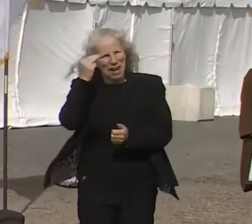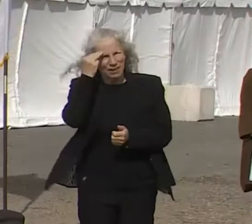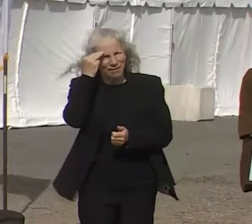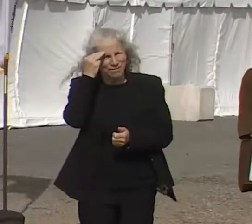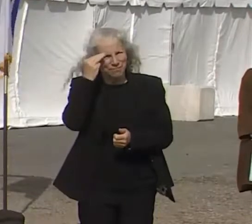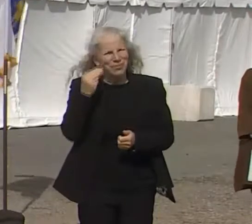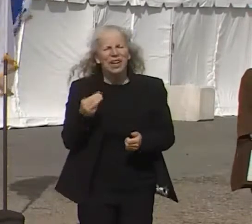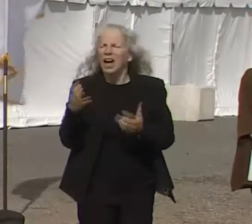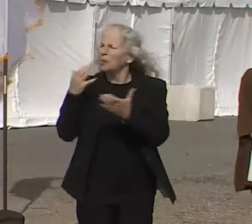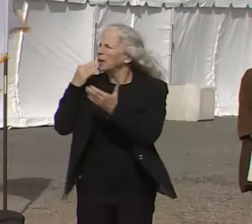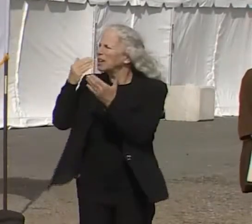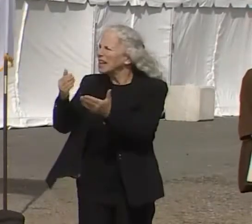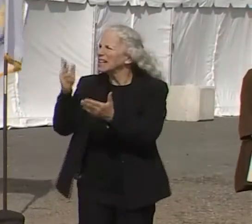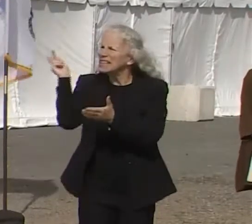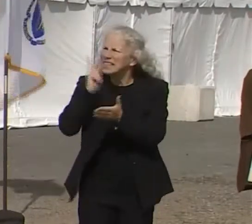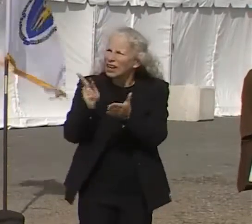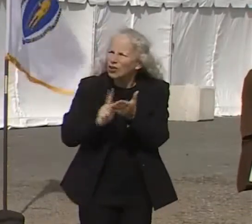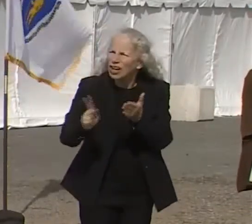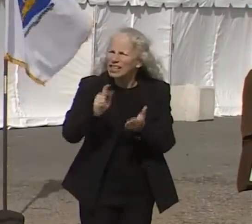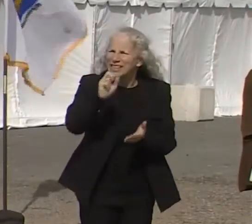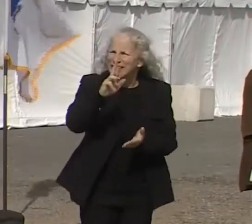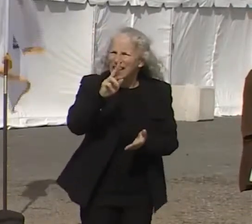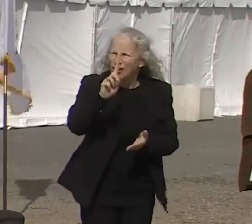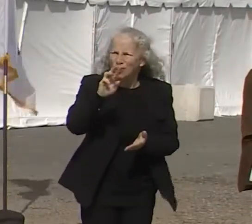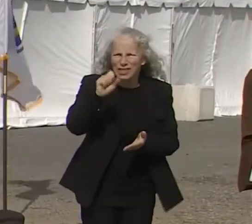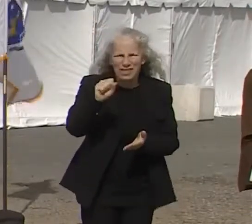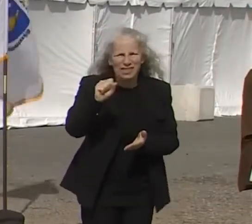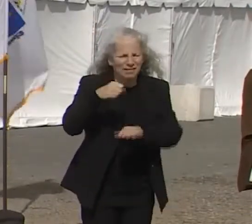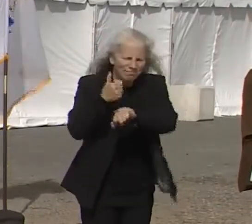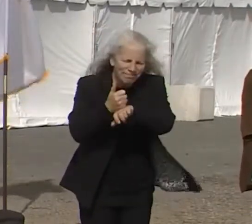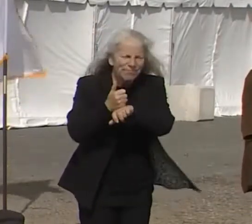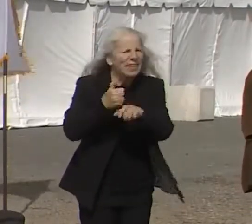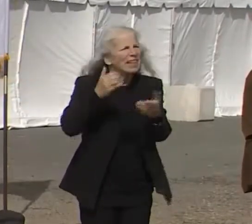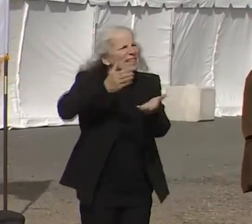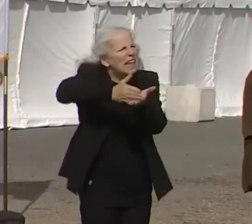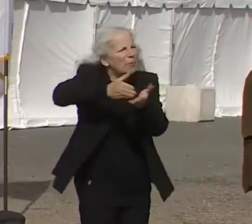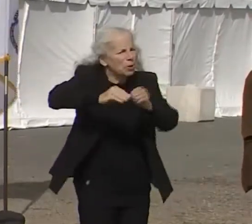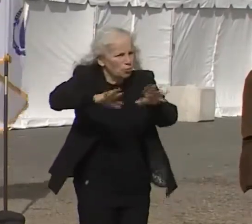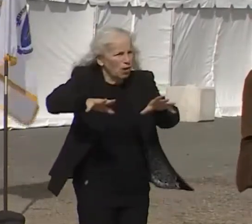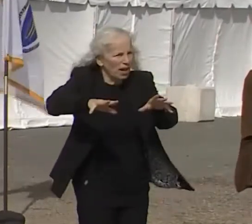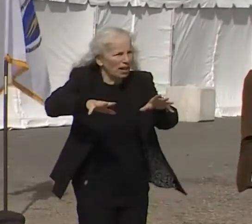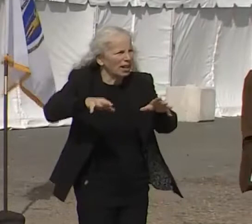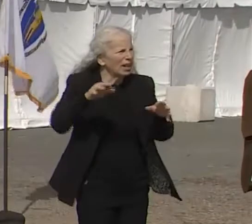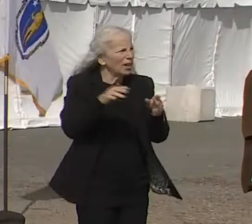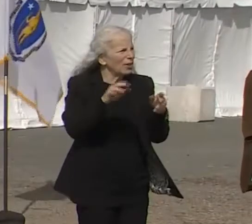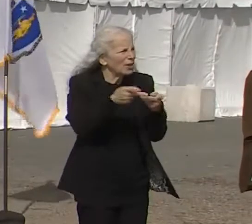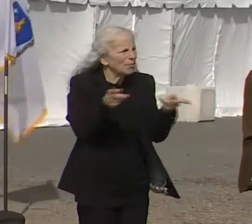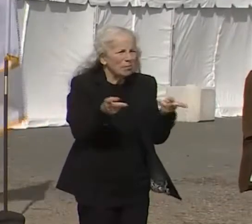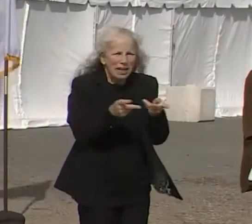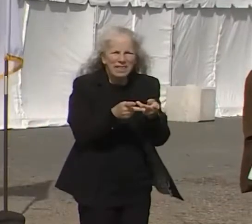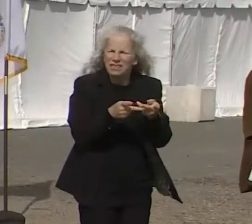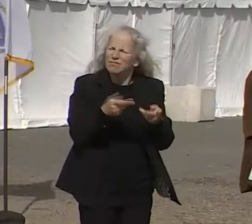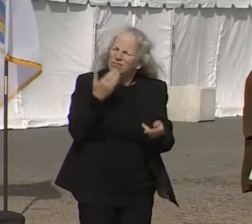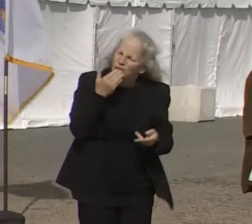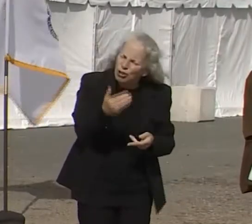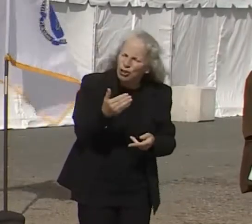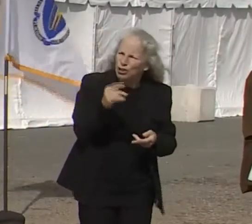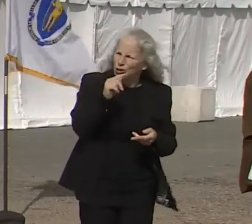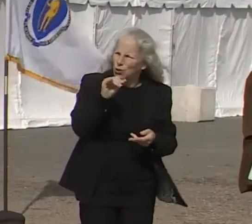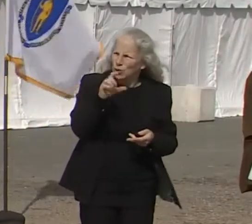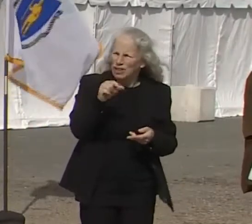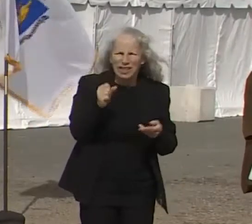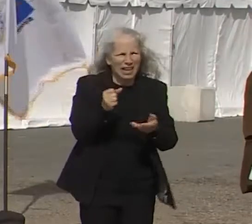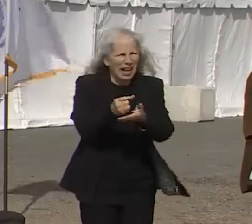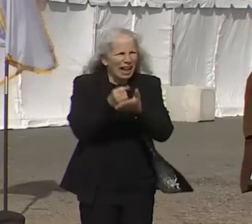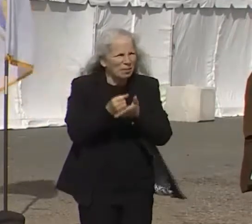to Secretary Sutters and her folks. These stop-the-spread sites have proven to be a valuable tool in our fight against the virus.